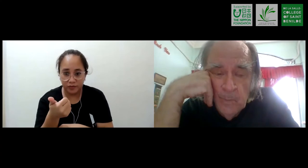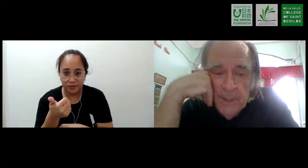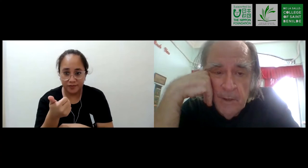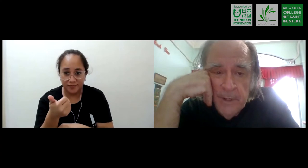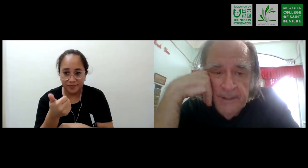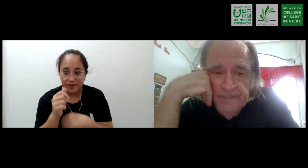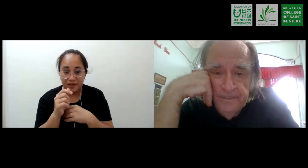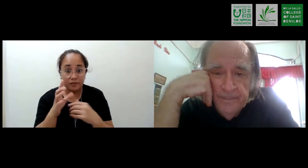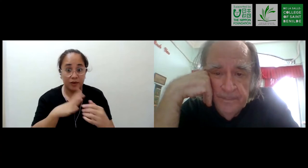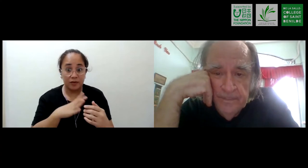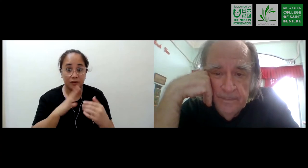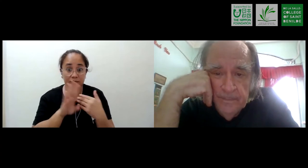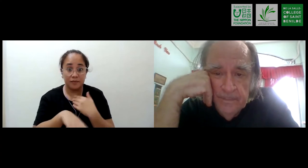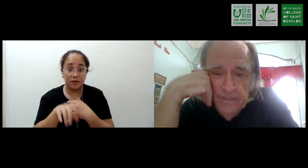Is that okay?